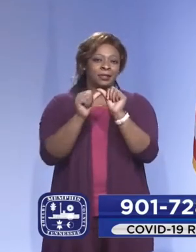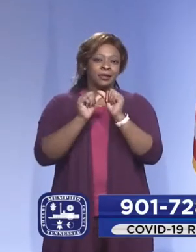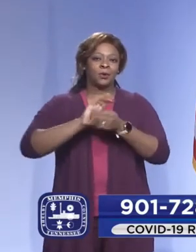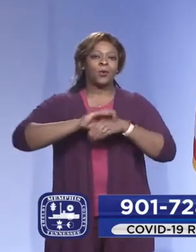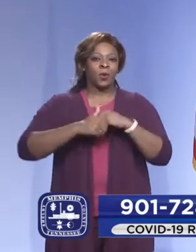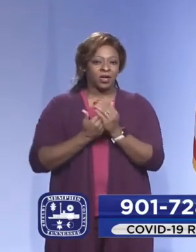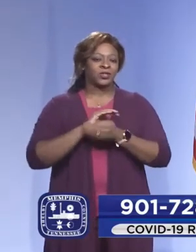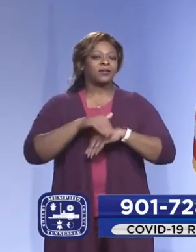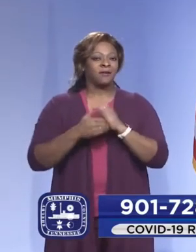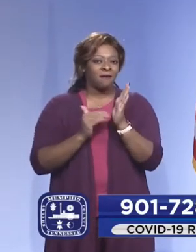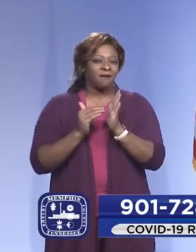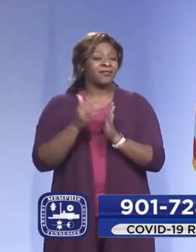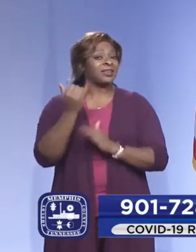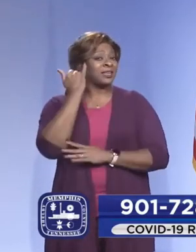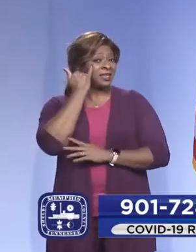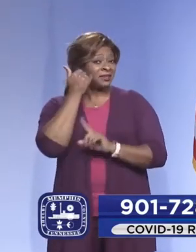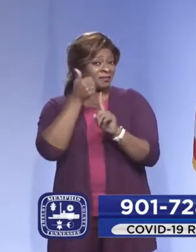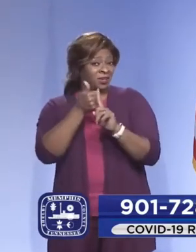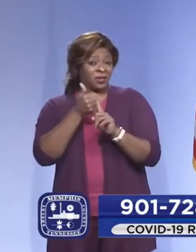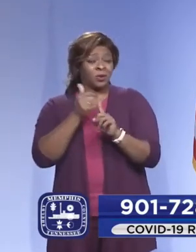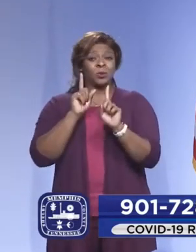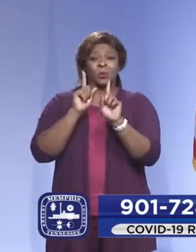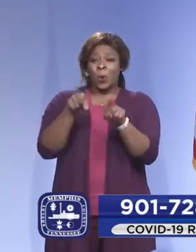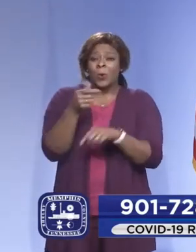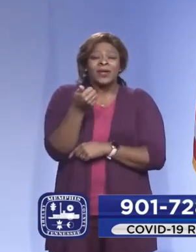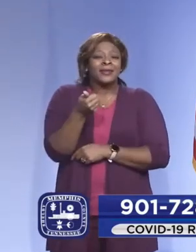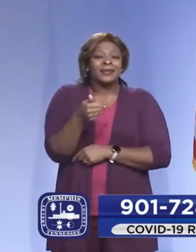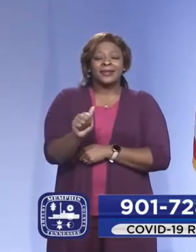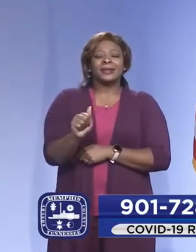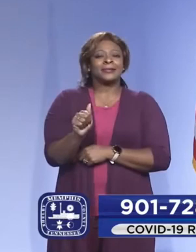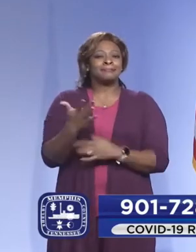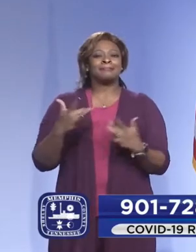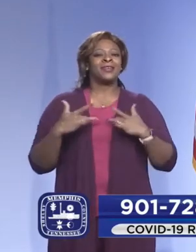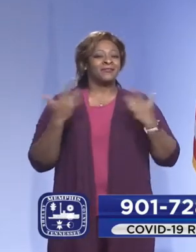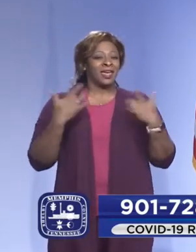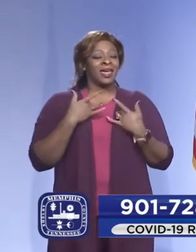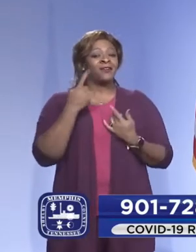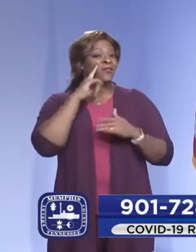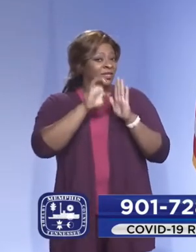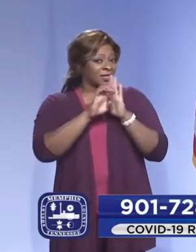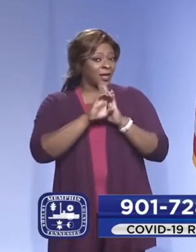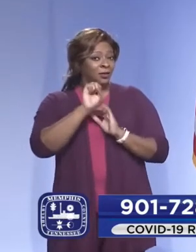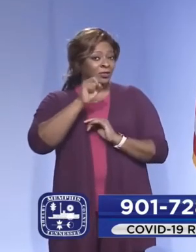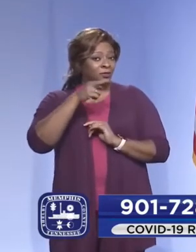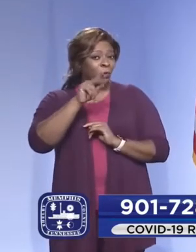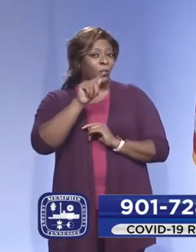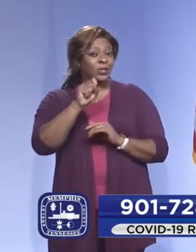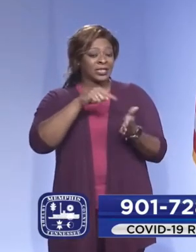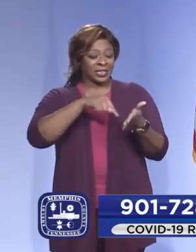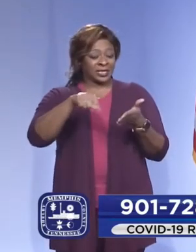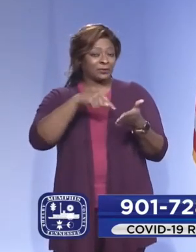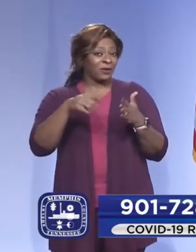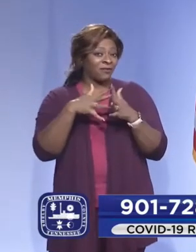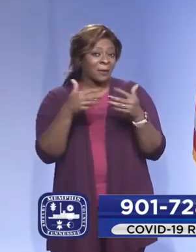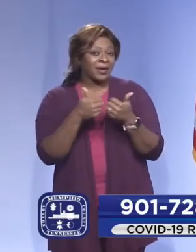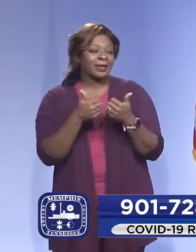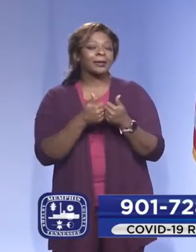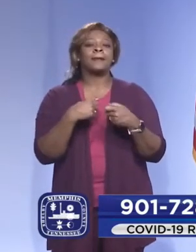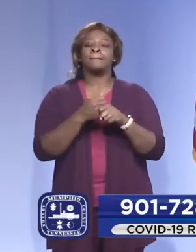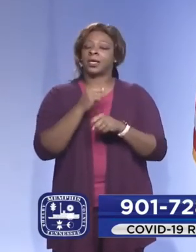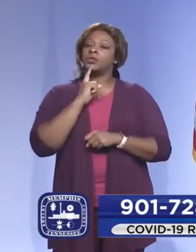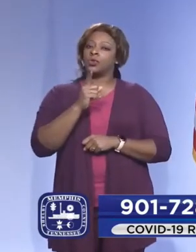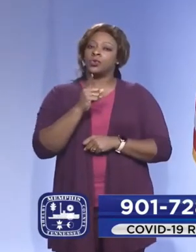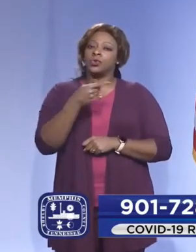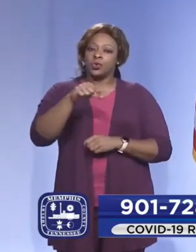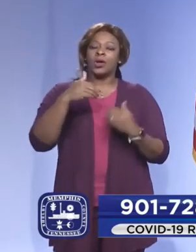wash your hands. But if you are attending any particular event, like a sports event this week, then you want to make sure that